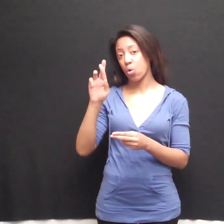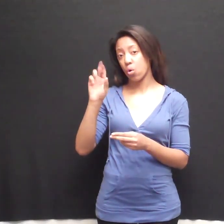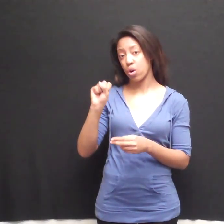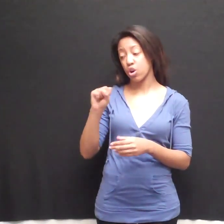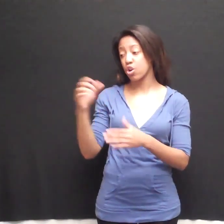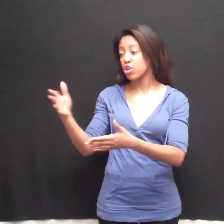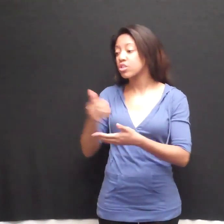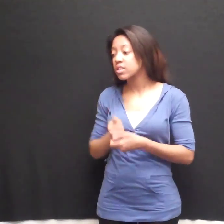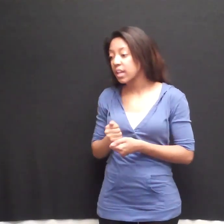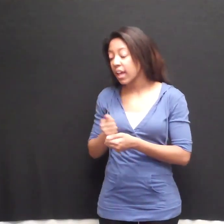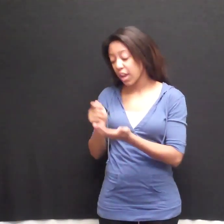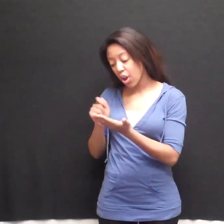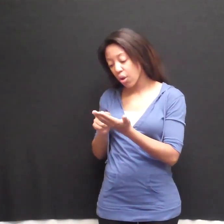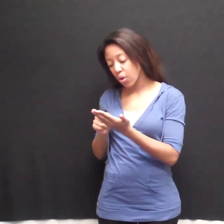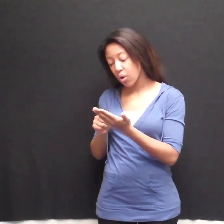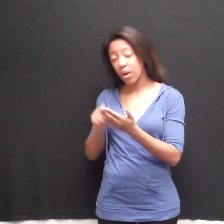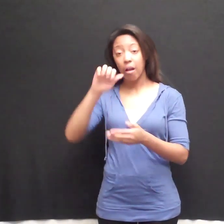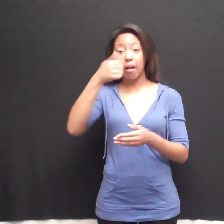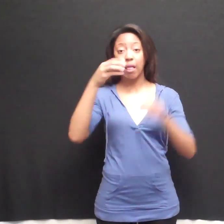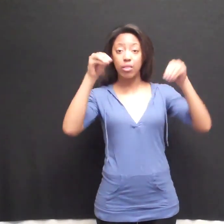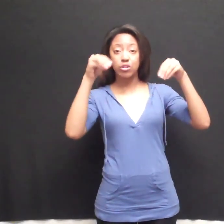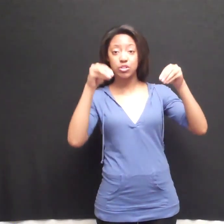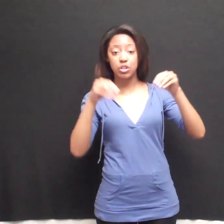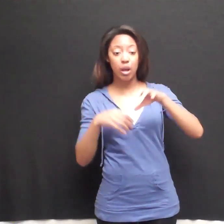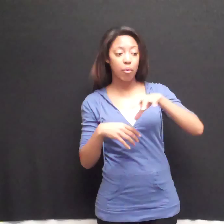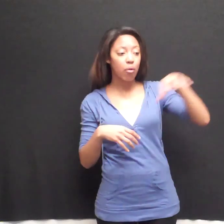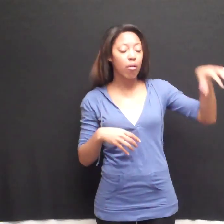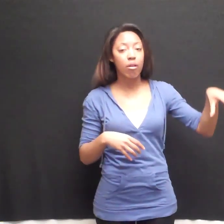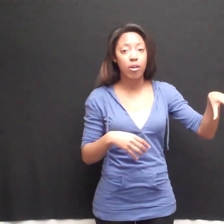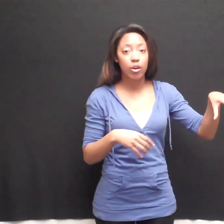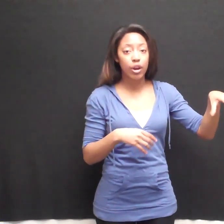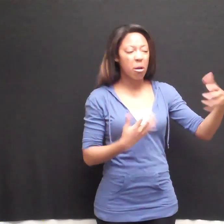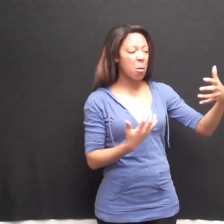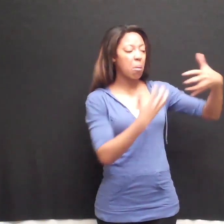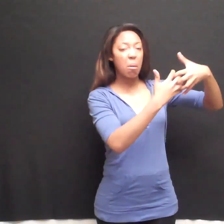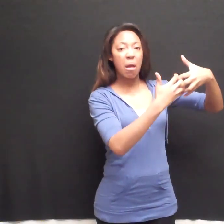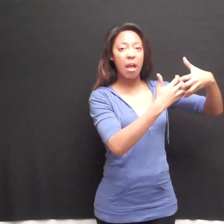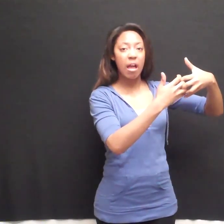by half. So it's all about